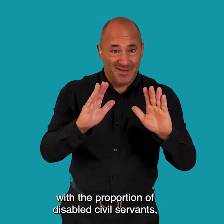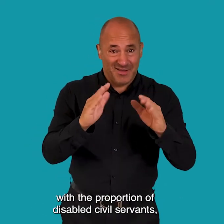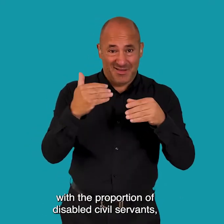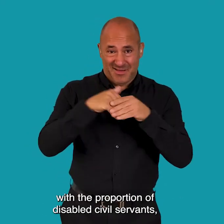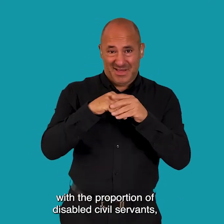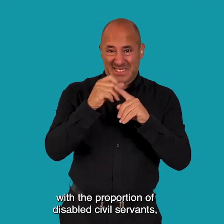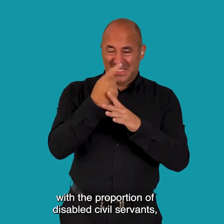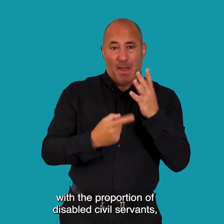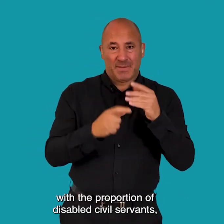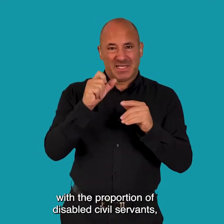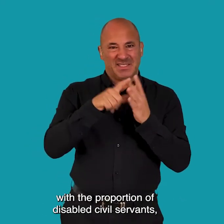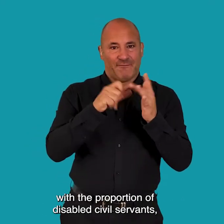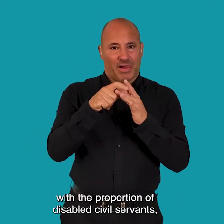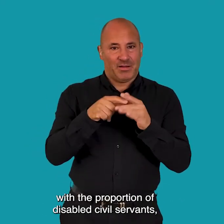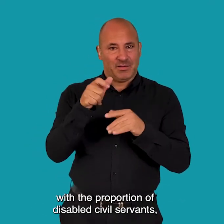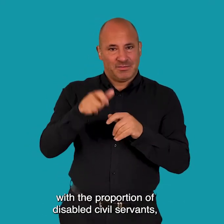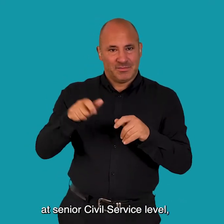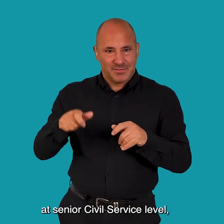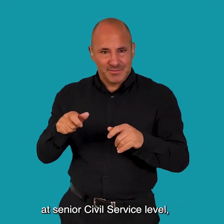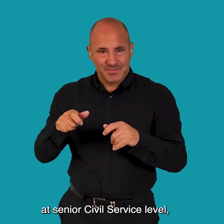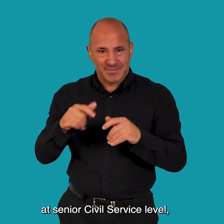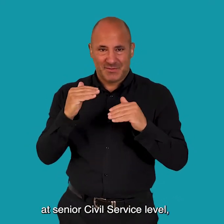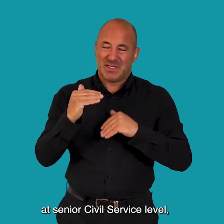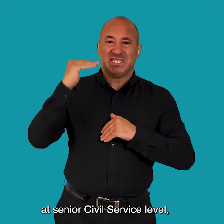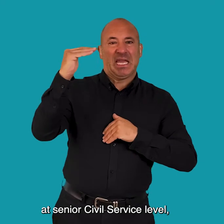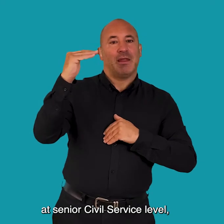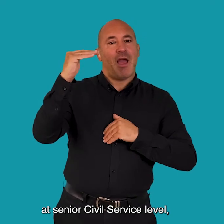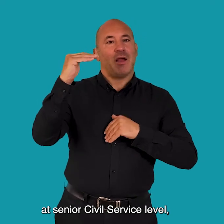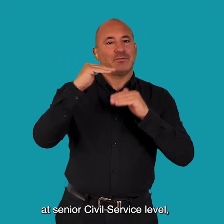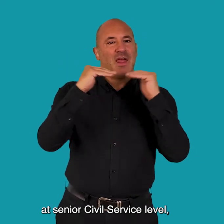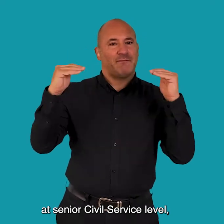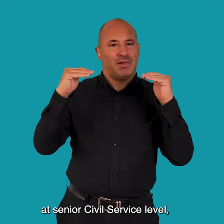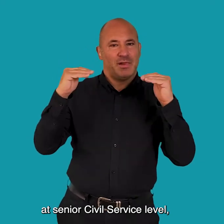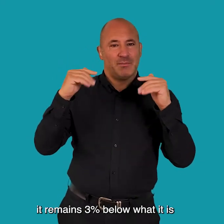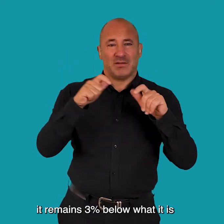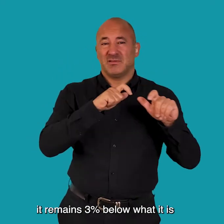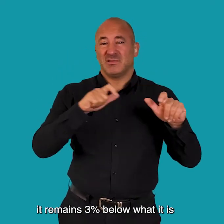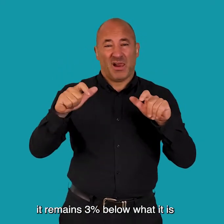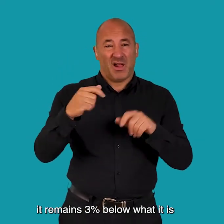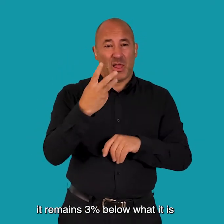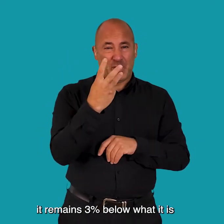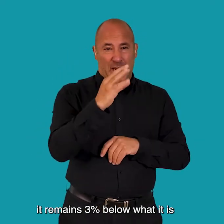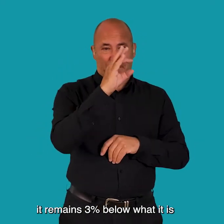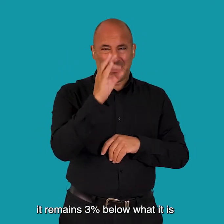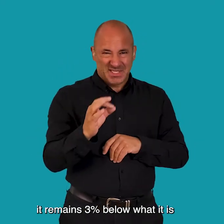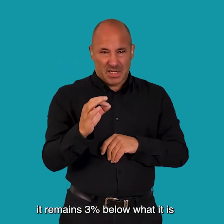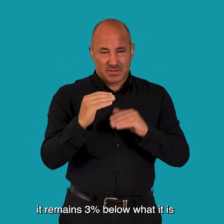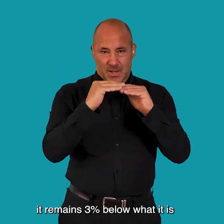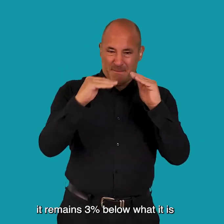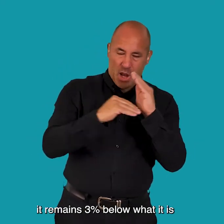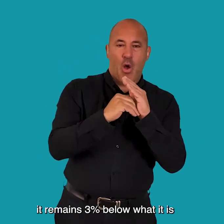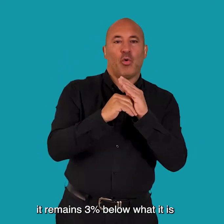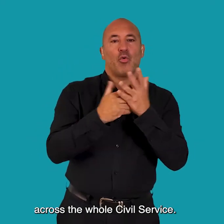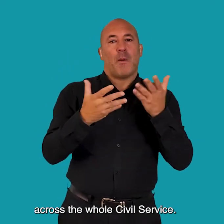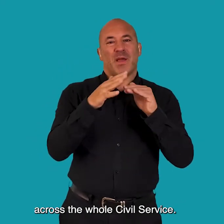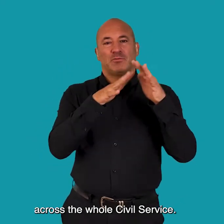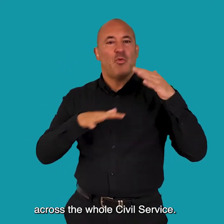of disabled civil servants at senior civil service level, it remains 3% below what it is across the whole